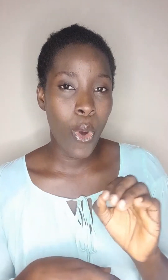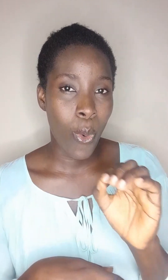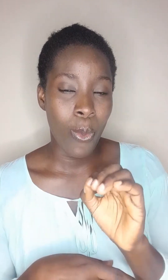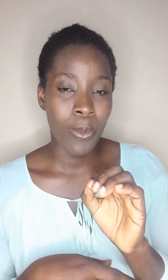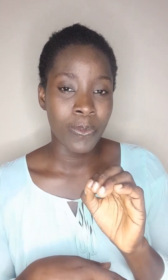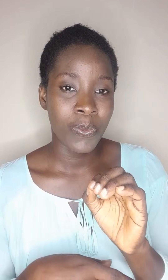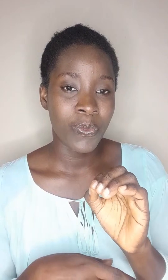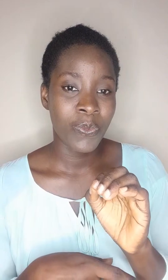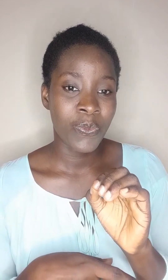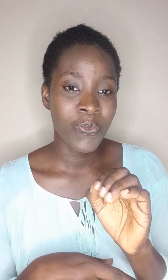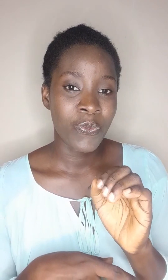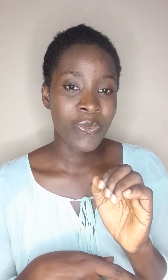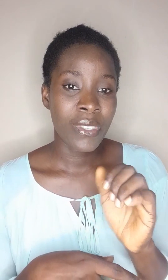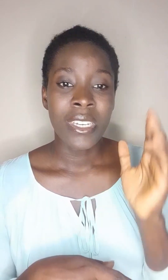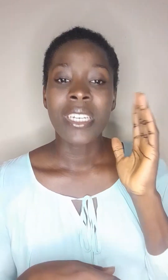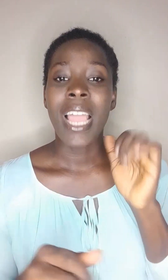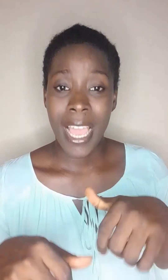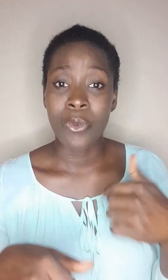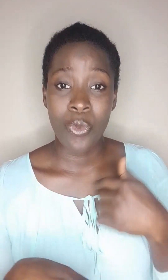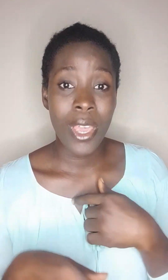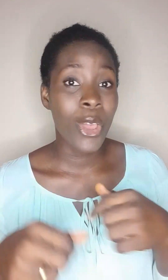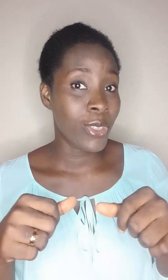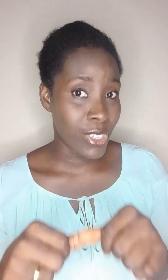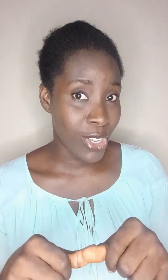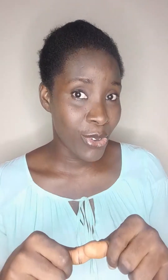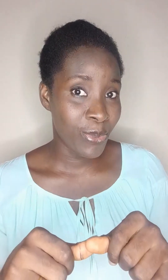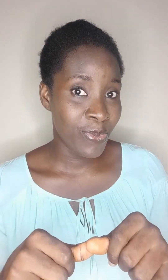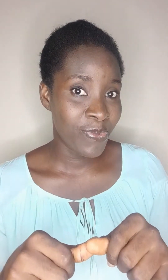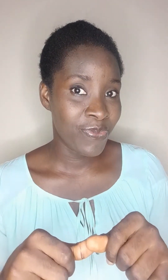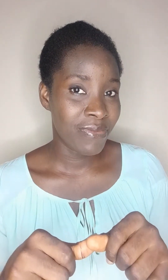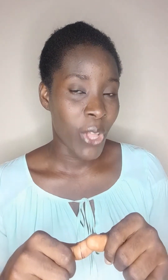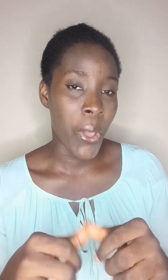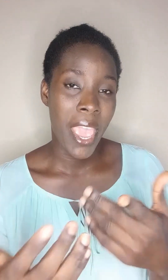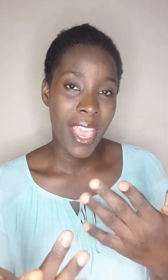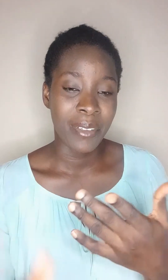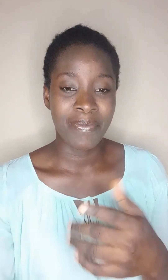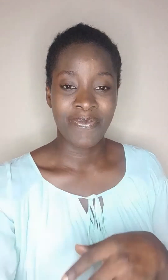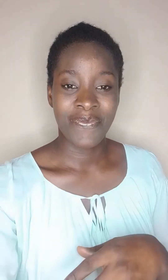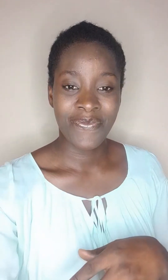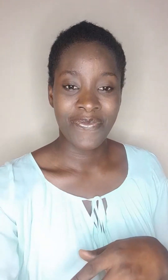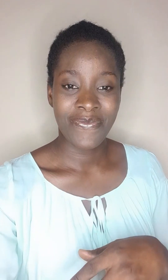O. Can we continue? Okay,